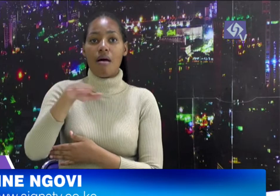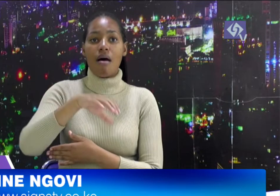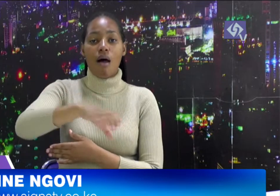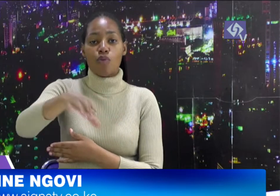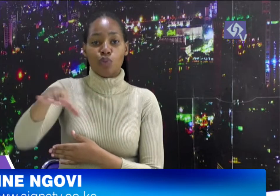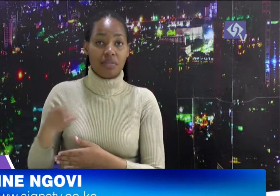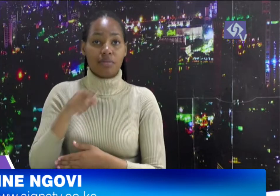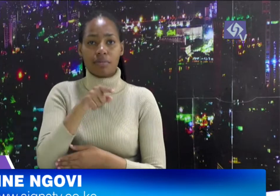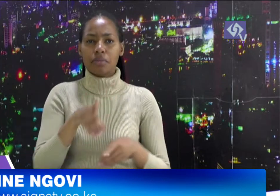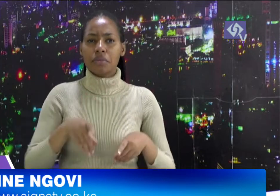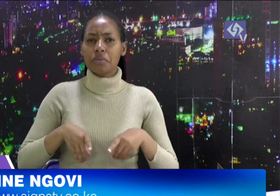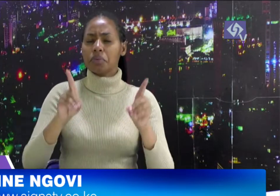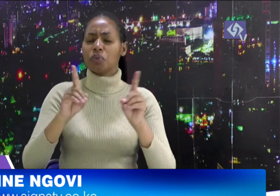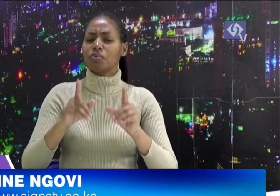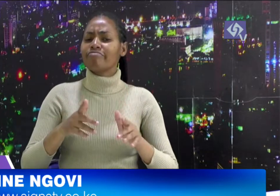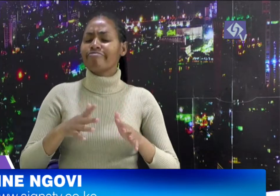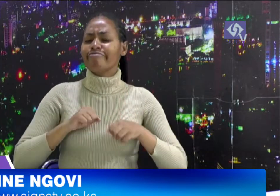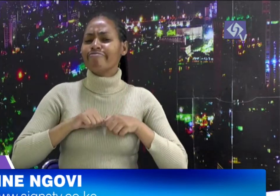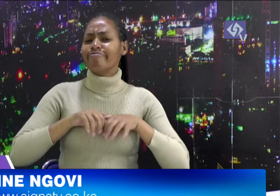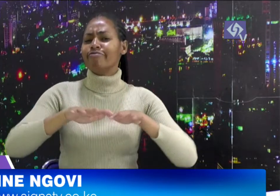Sub-County during